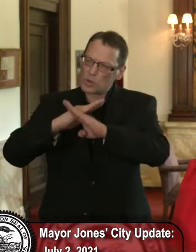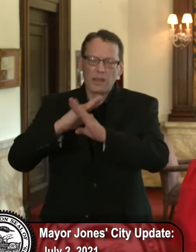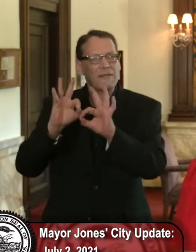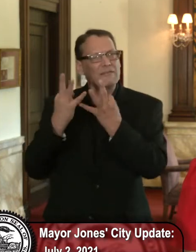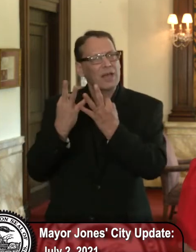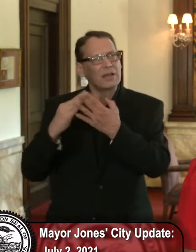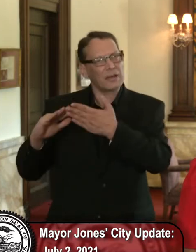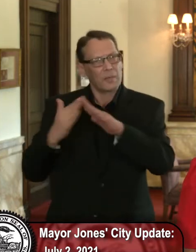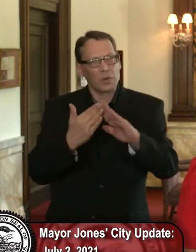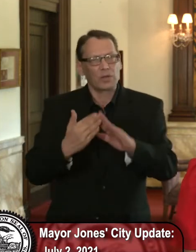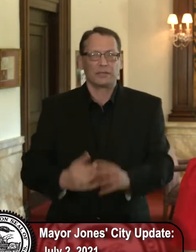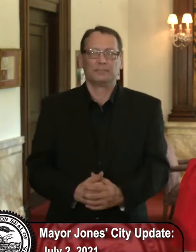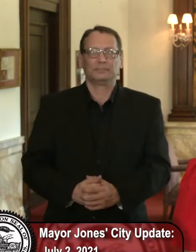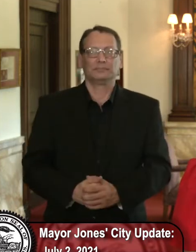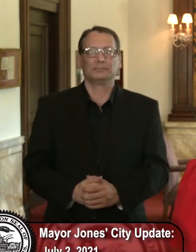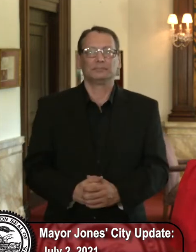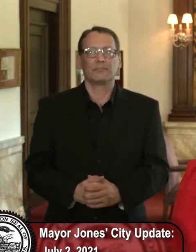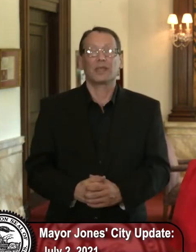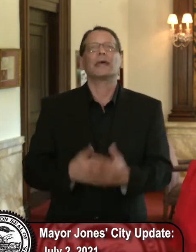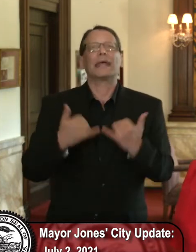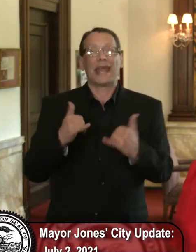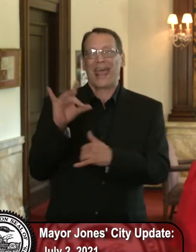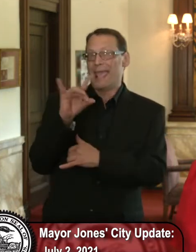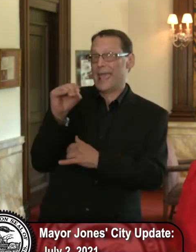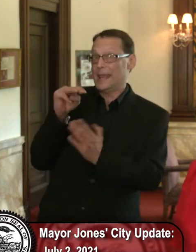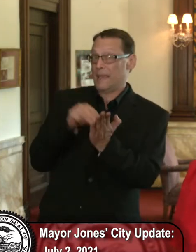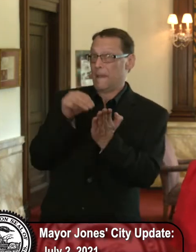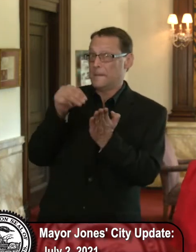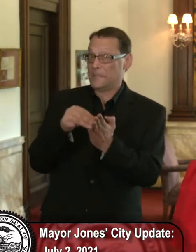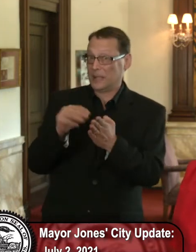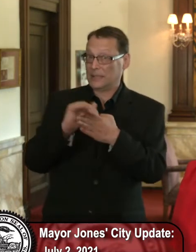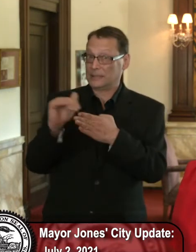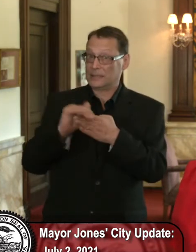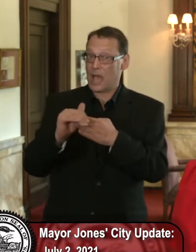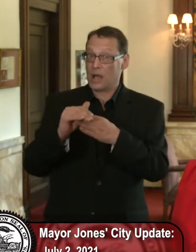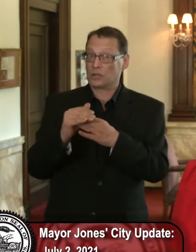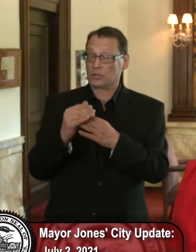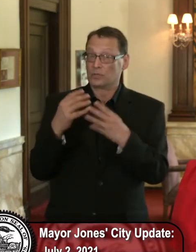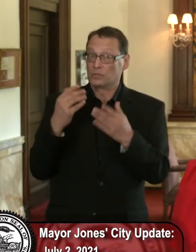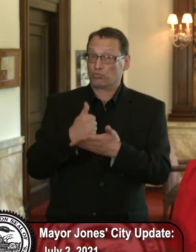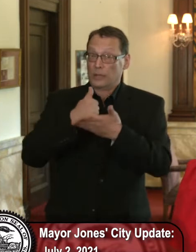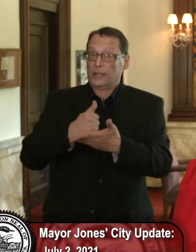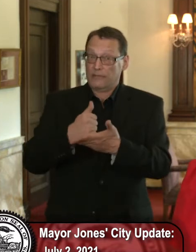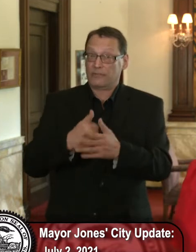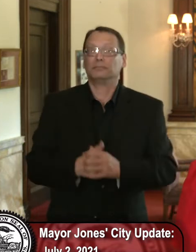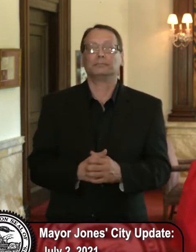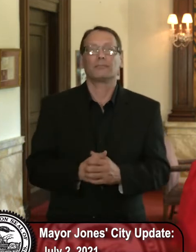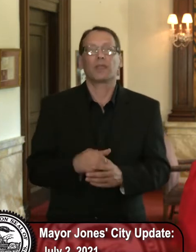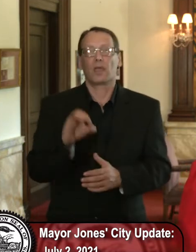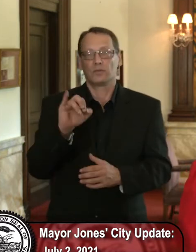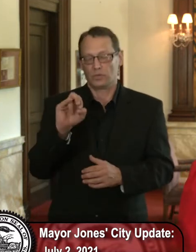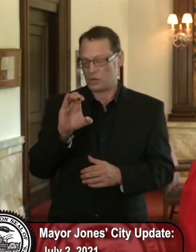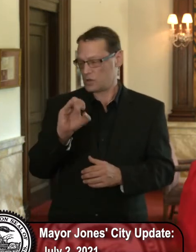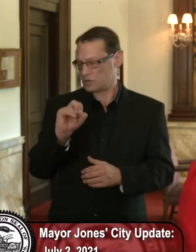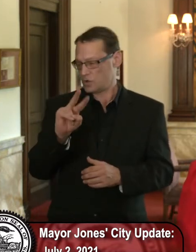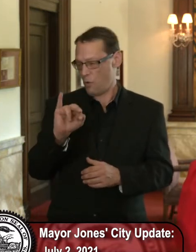communities. Now, let's talk about my $80 million direct relief package. The COVID-19 crisis has